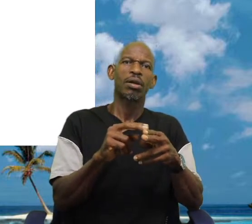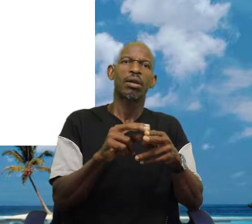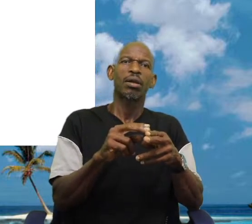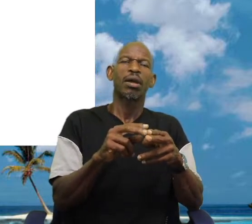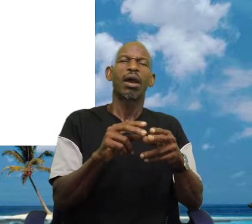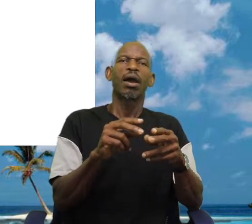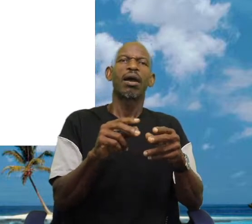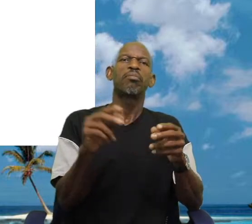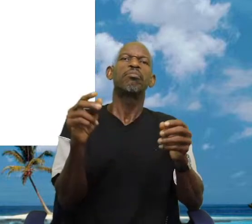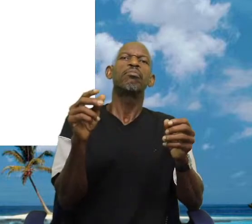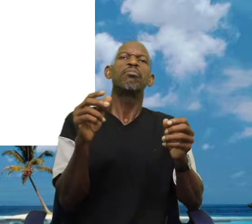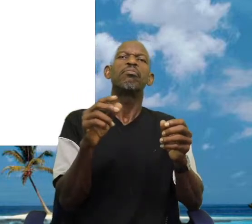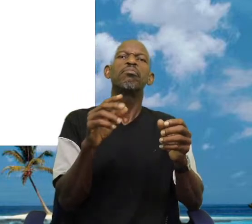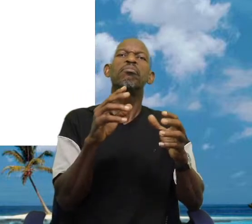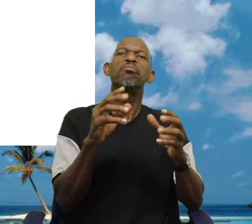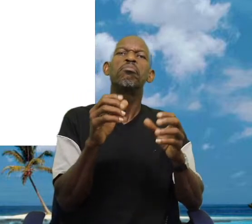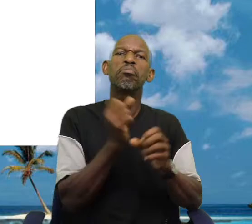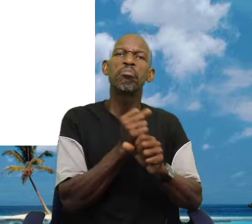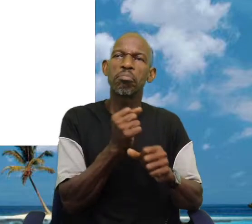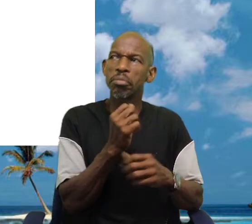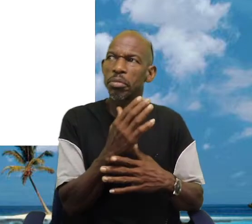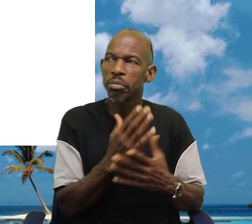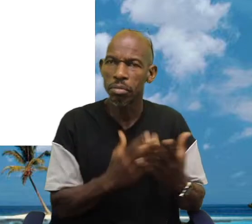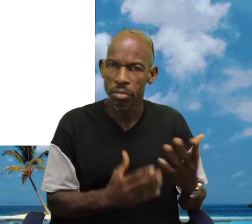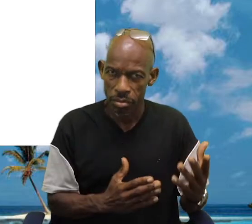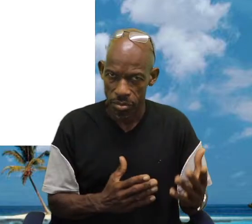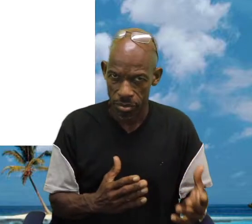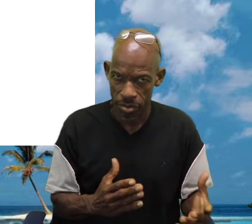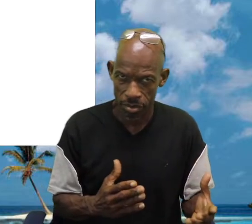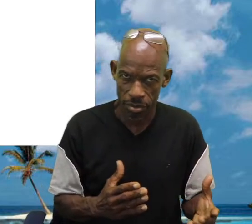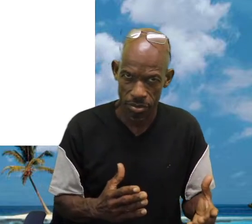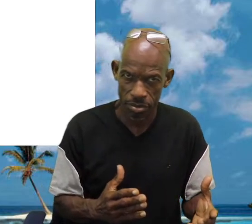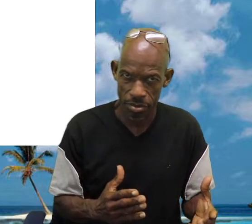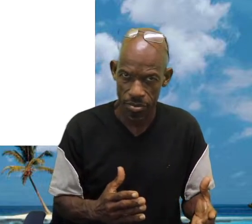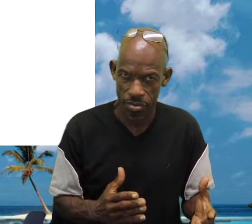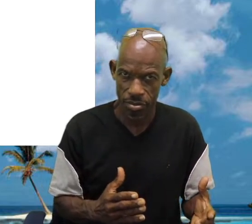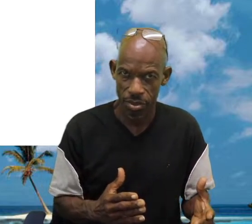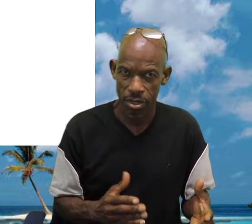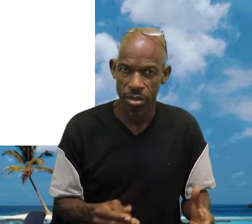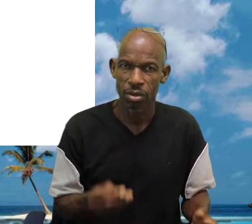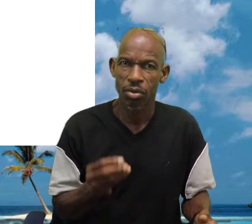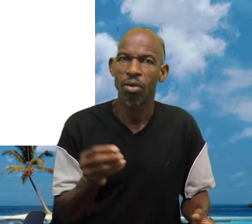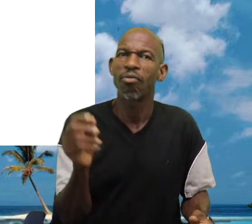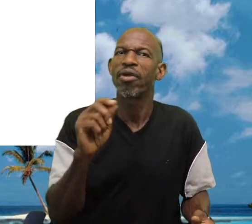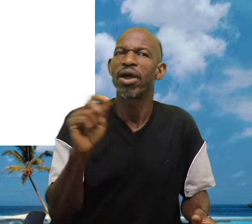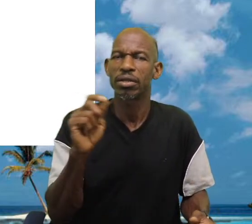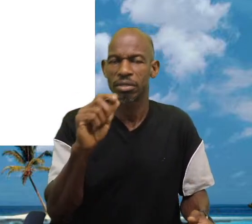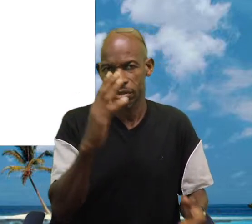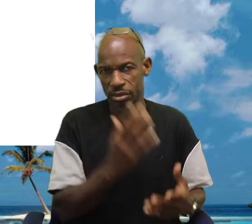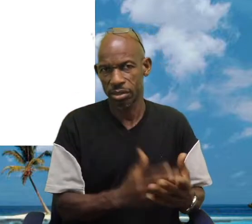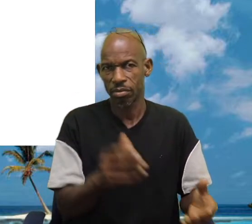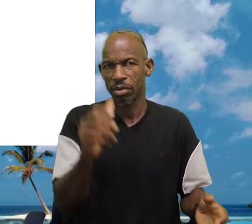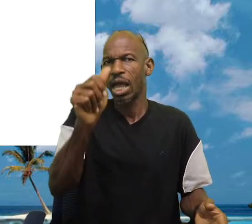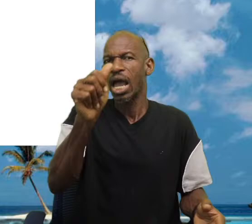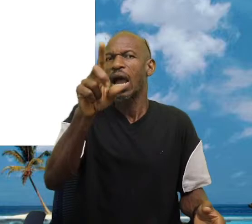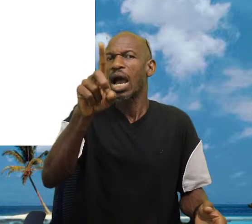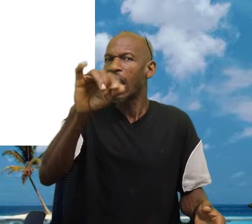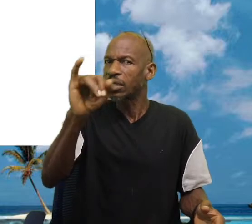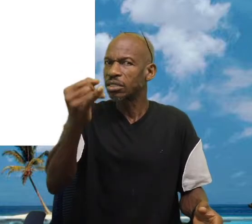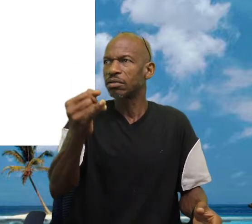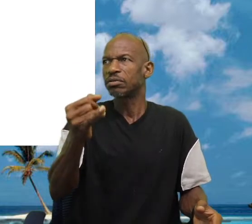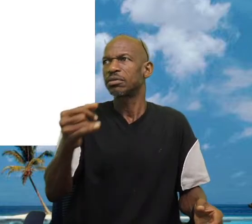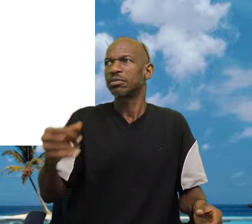the adjective. So I'm just trying to do some art, some drawing here. So I am